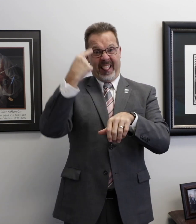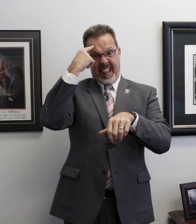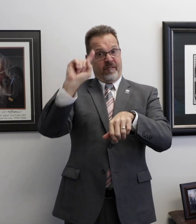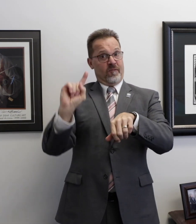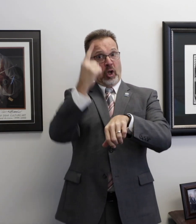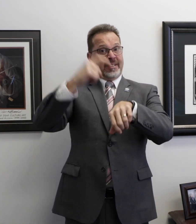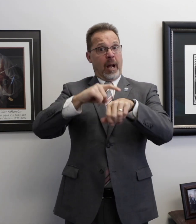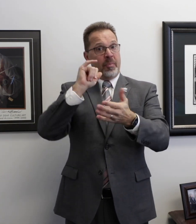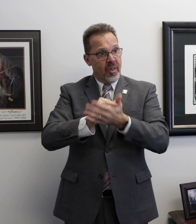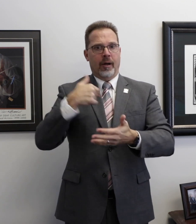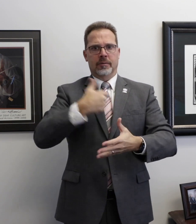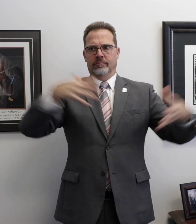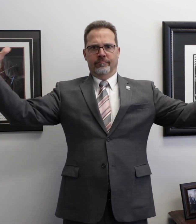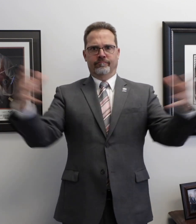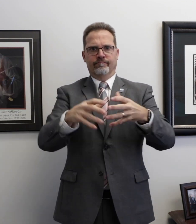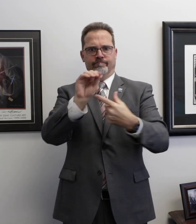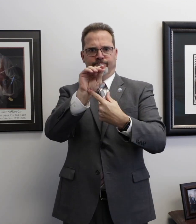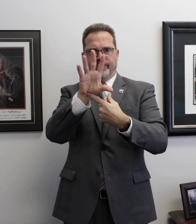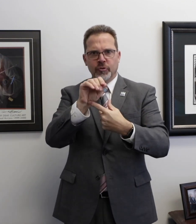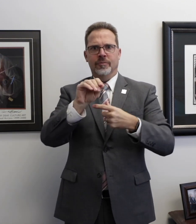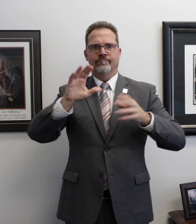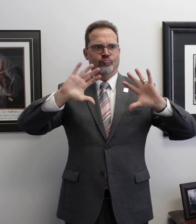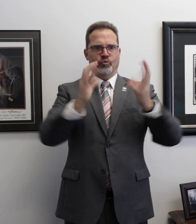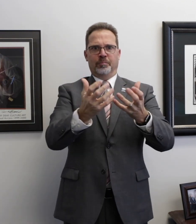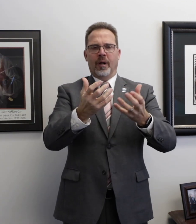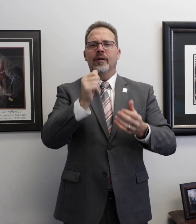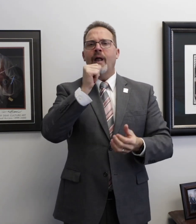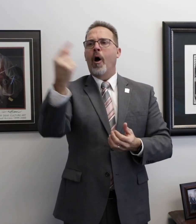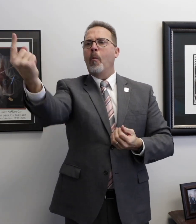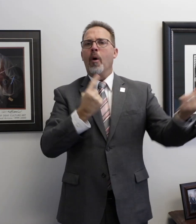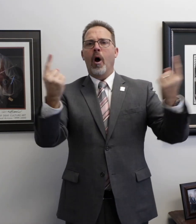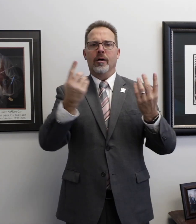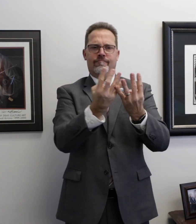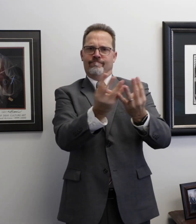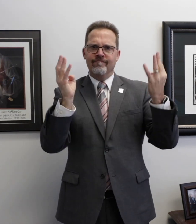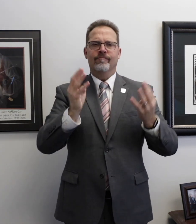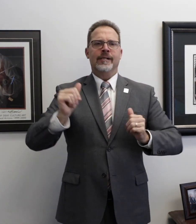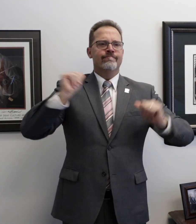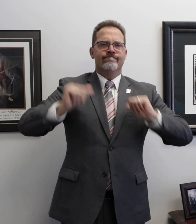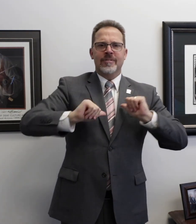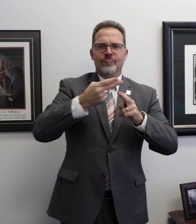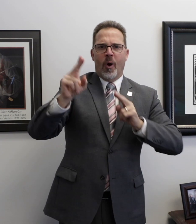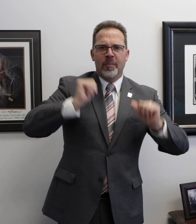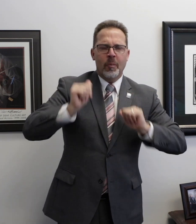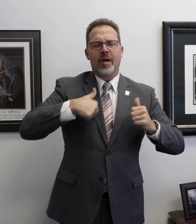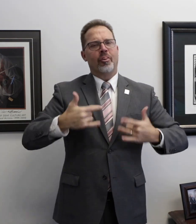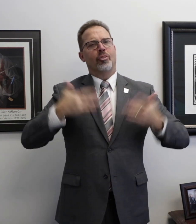the first time ever, a group photo of all the school's mascots. Occasionally, a mascot here or there will show up for the